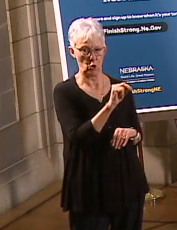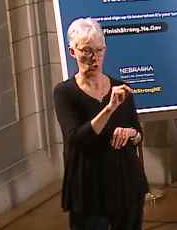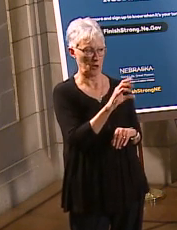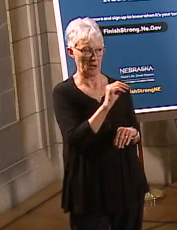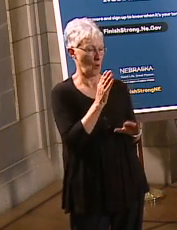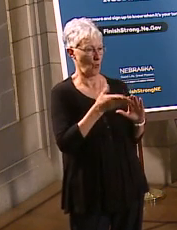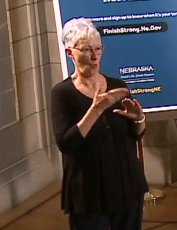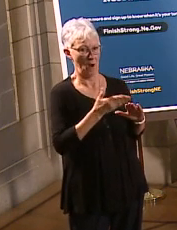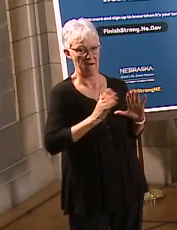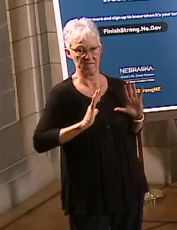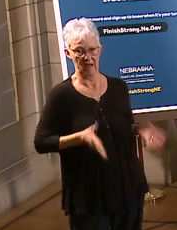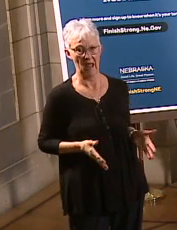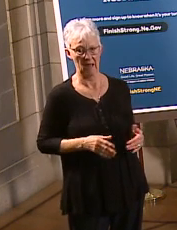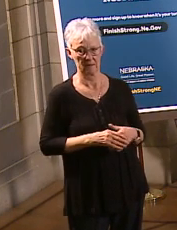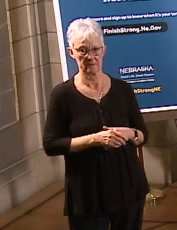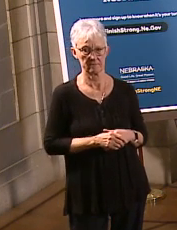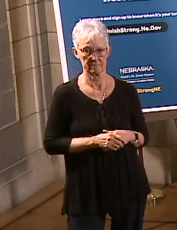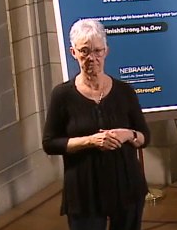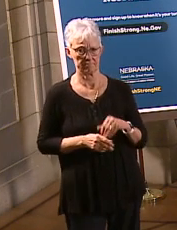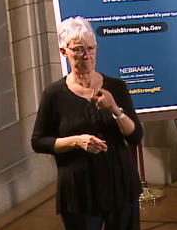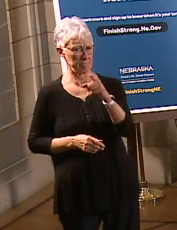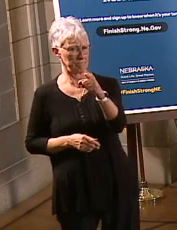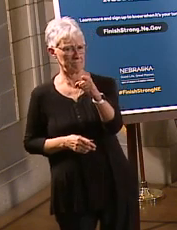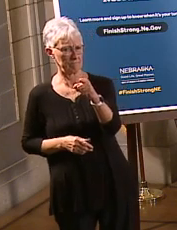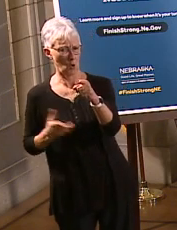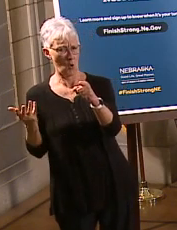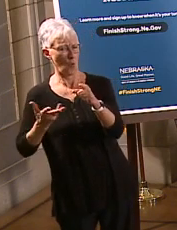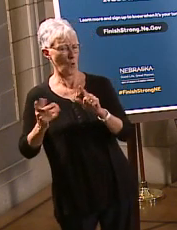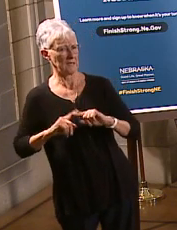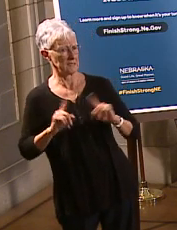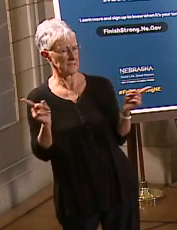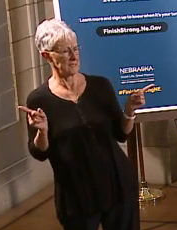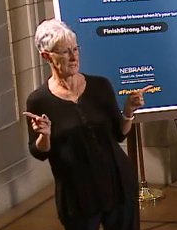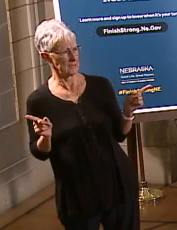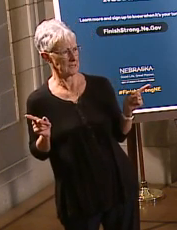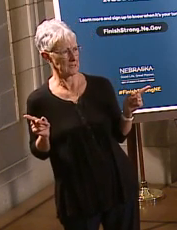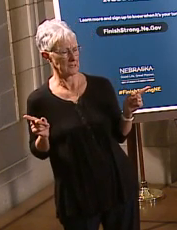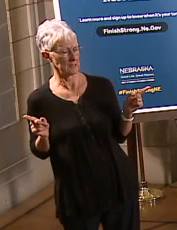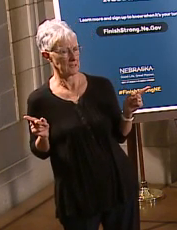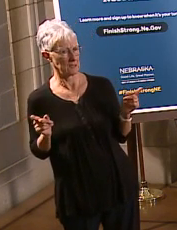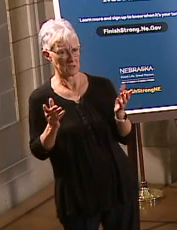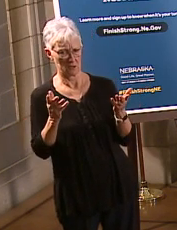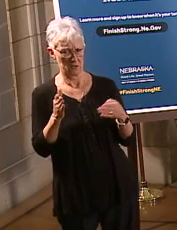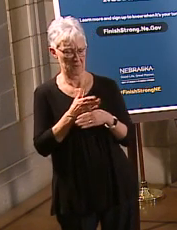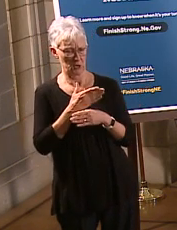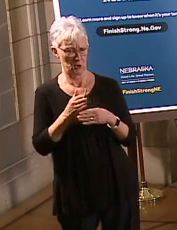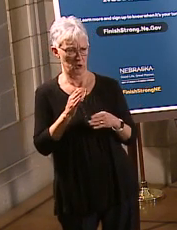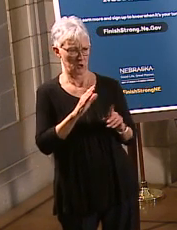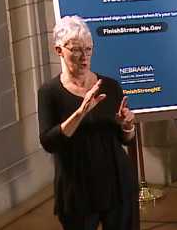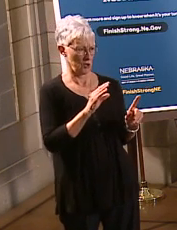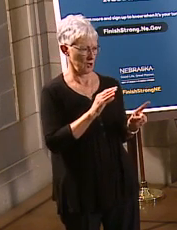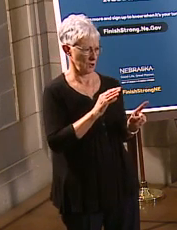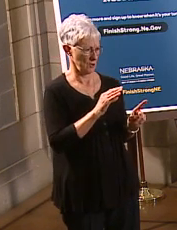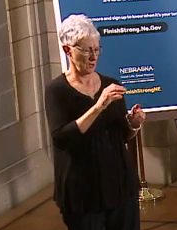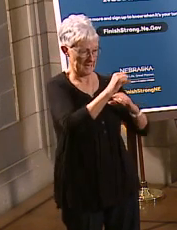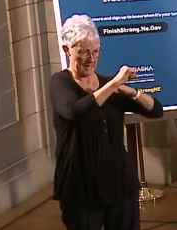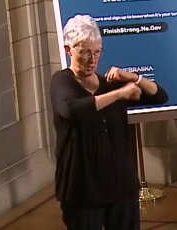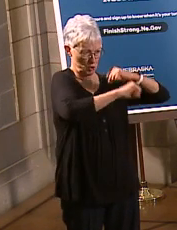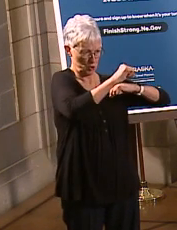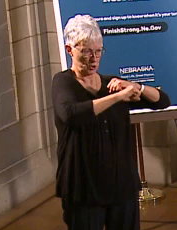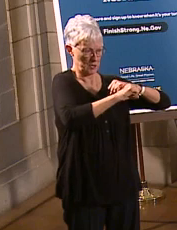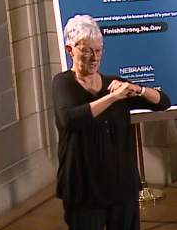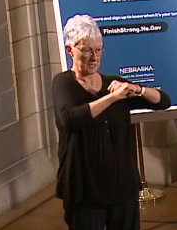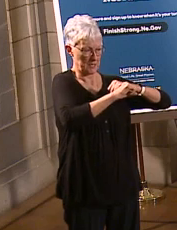that and what they're doing with flex fuel vehicles right now? The question is, what's the difference between a engine that's